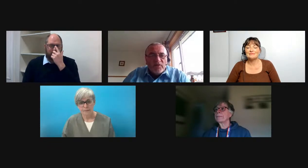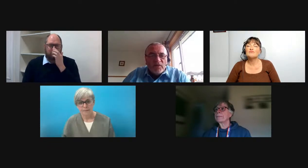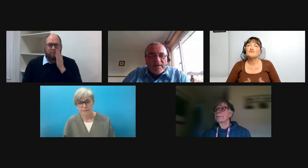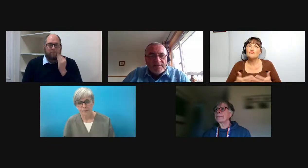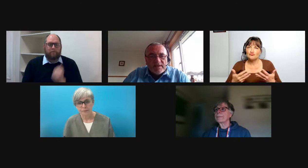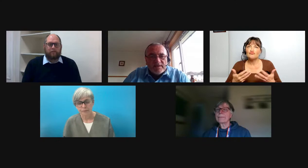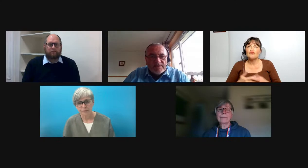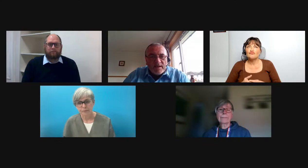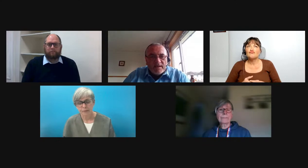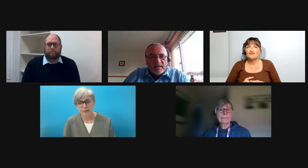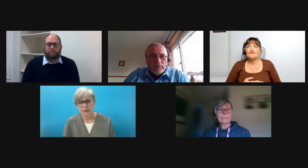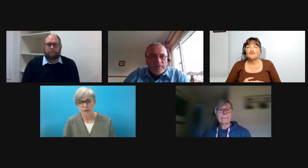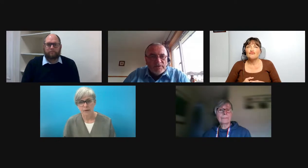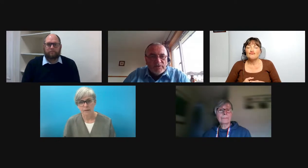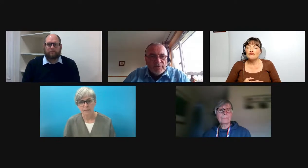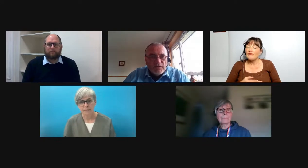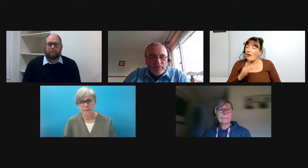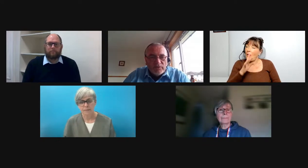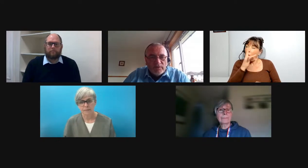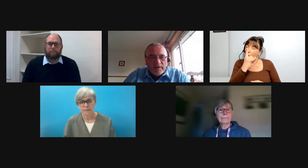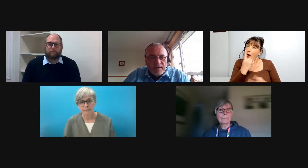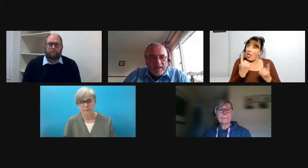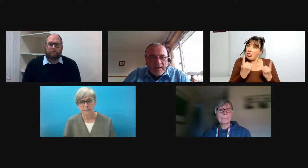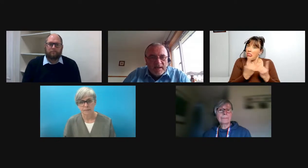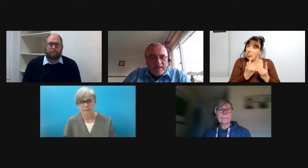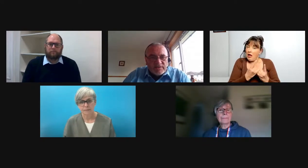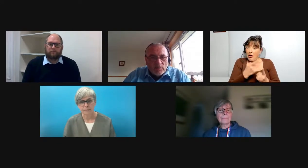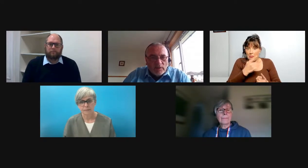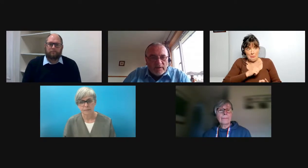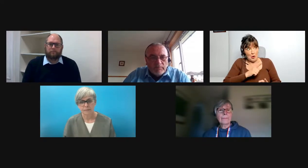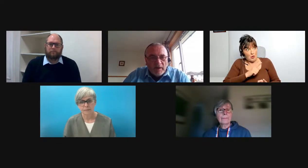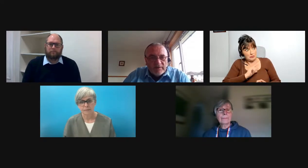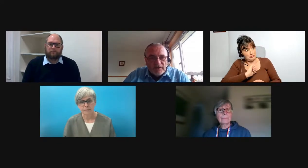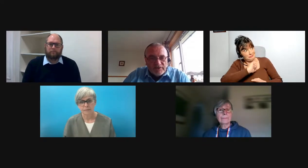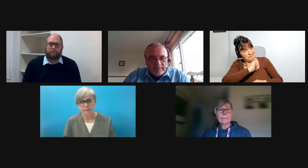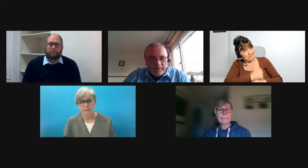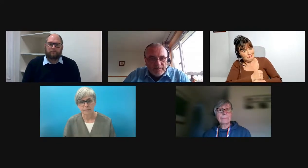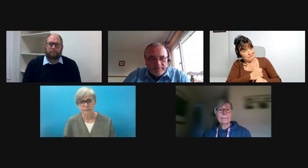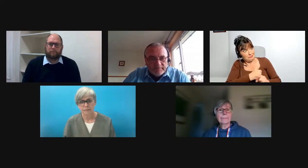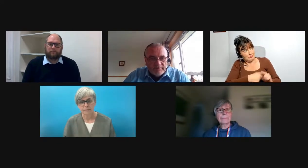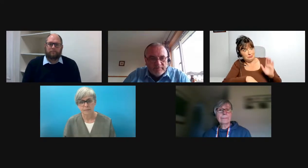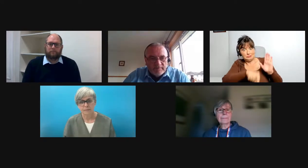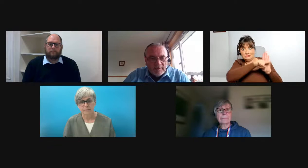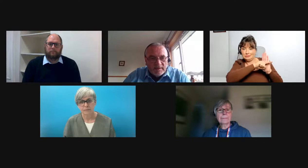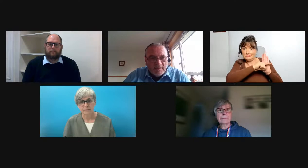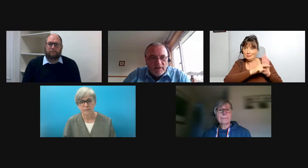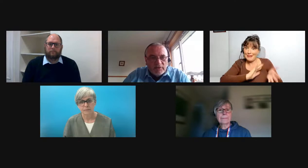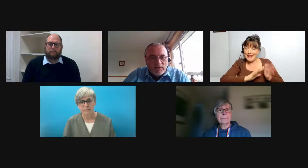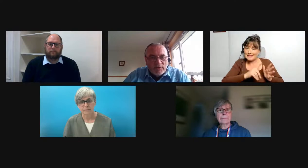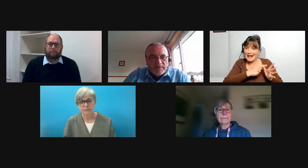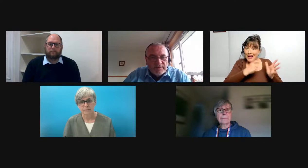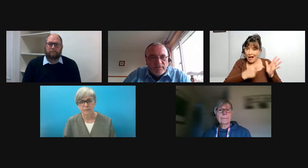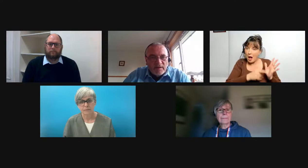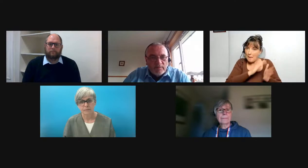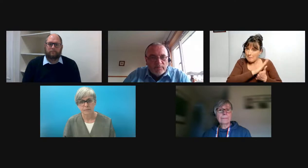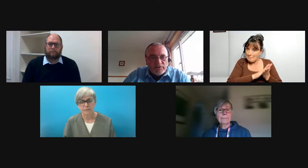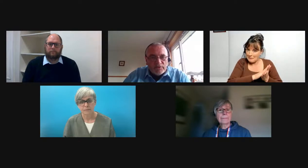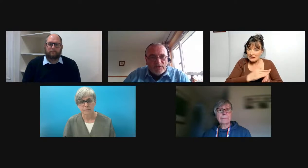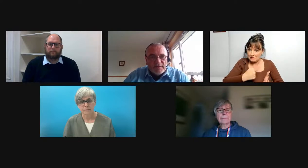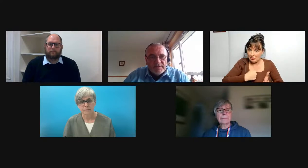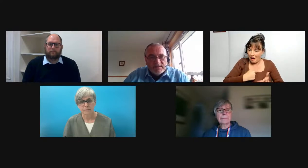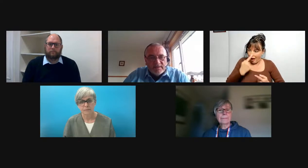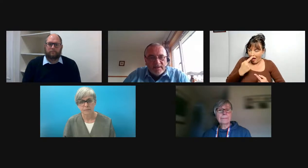One of the things that it's enabled us to do is to work in partnership to